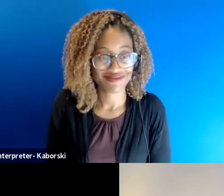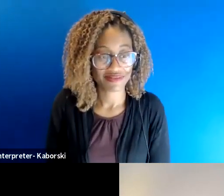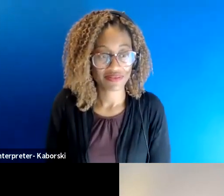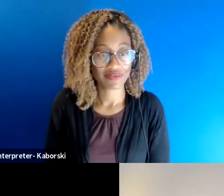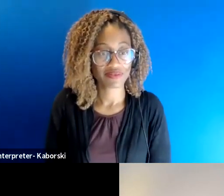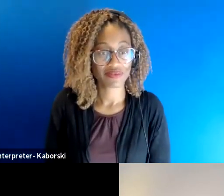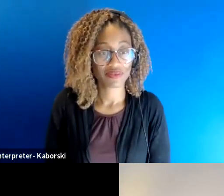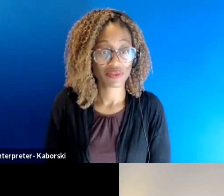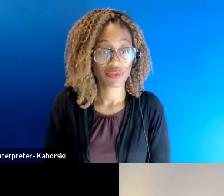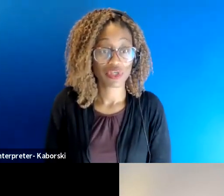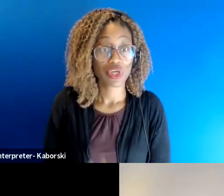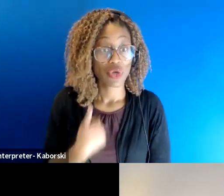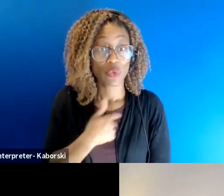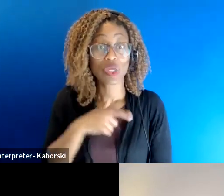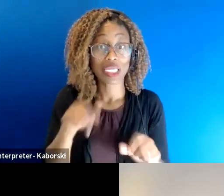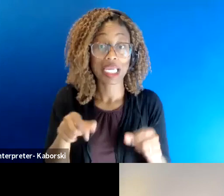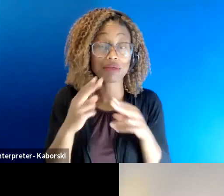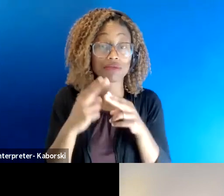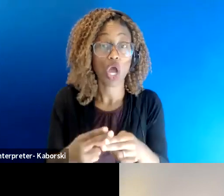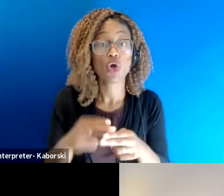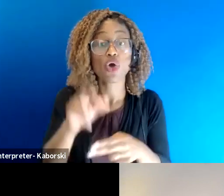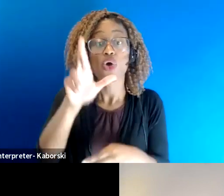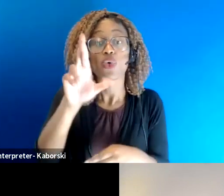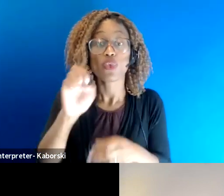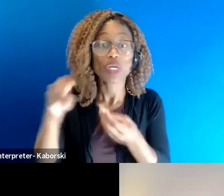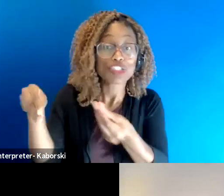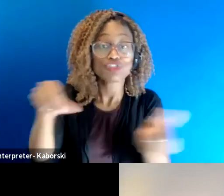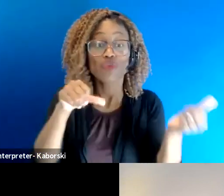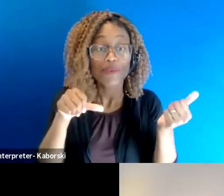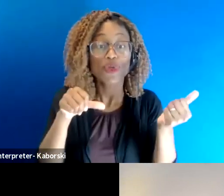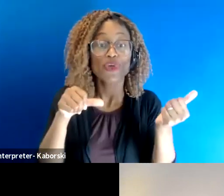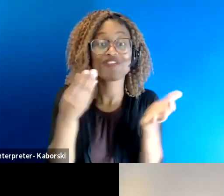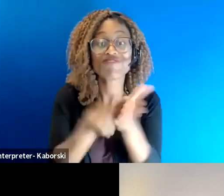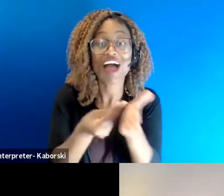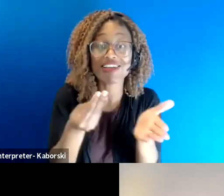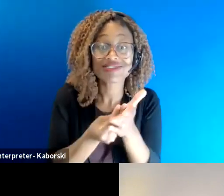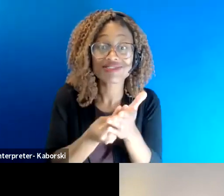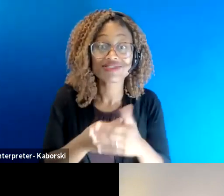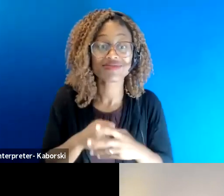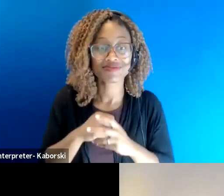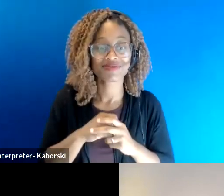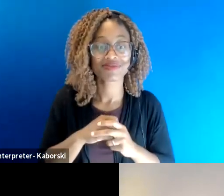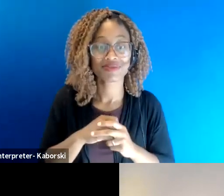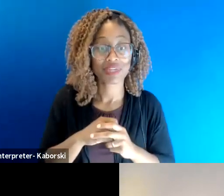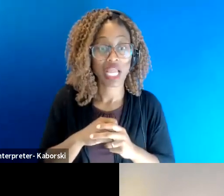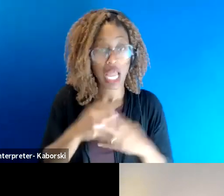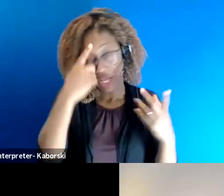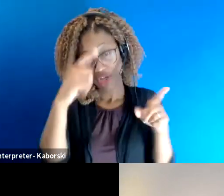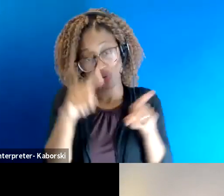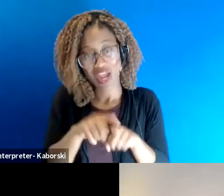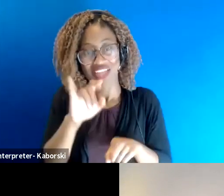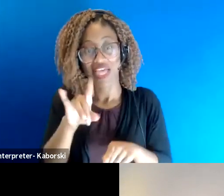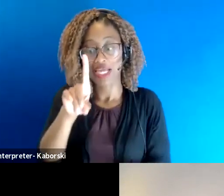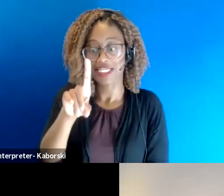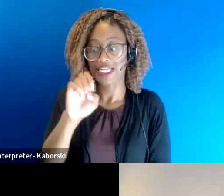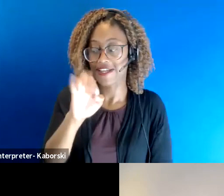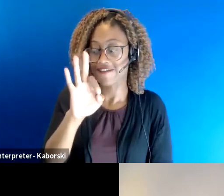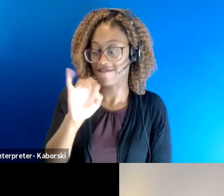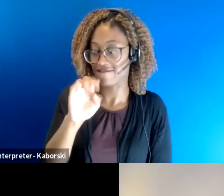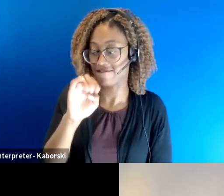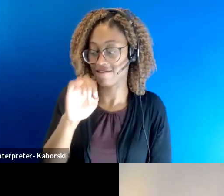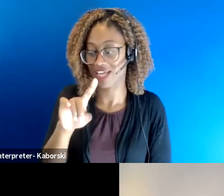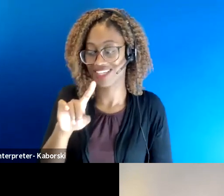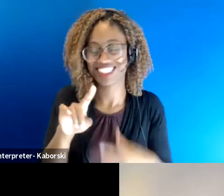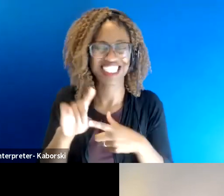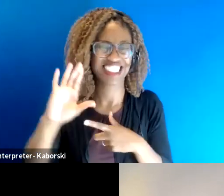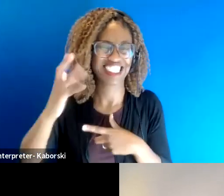Sure, we could call it redistribute funds. I think I agree the term defund